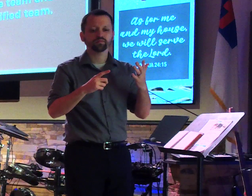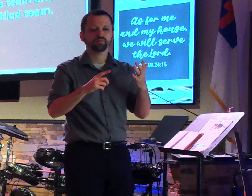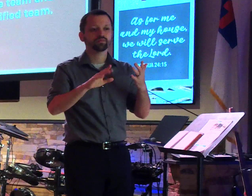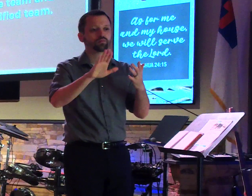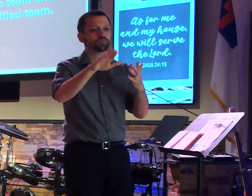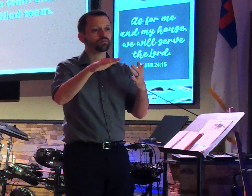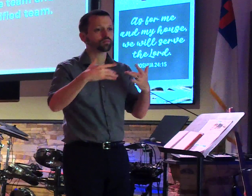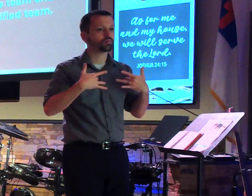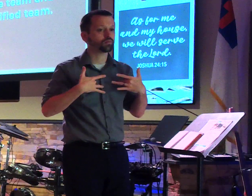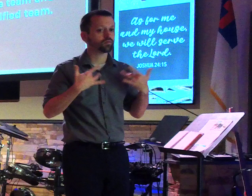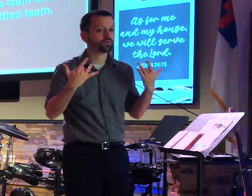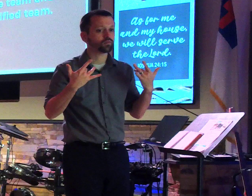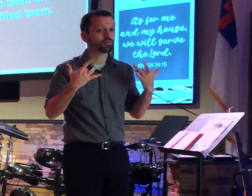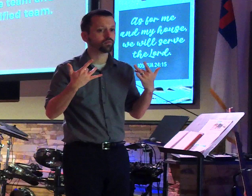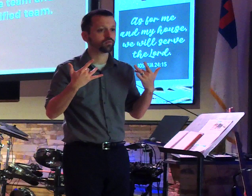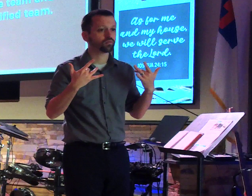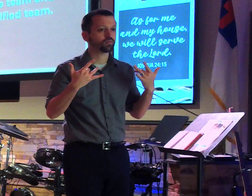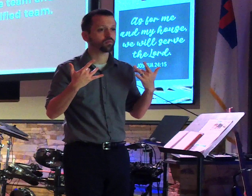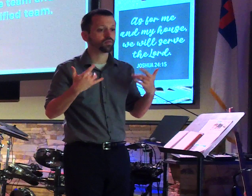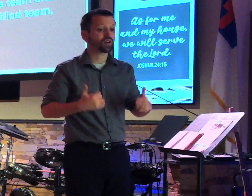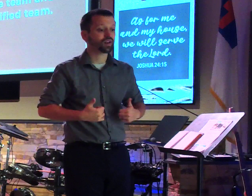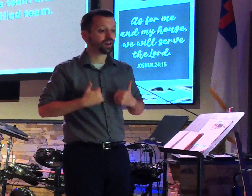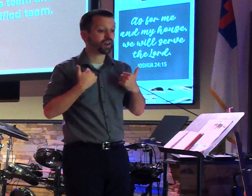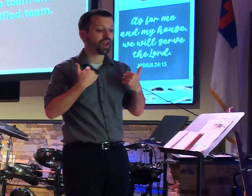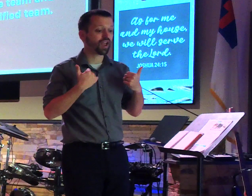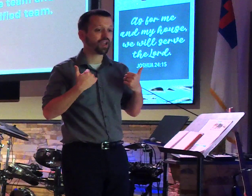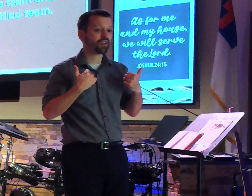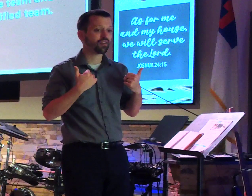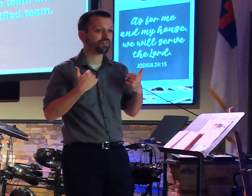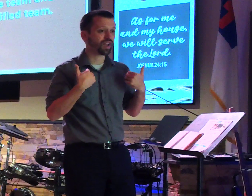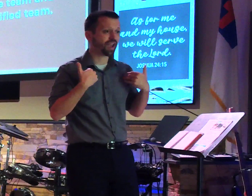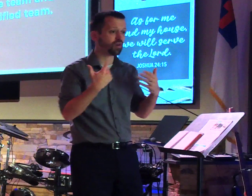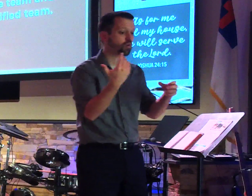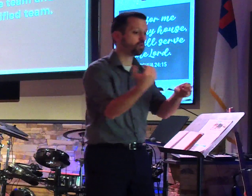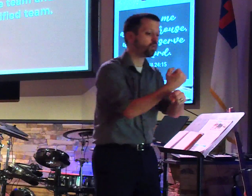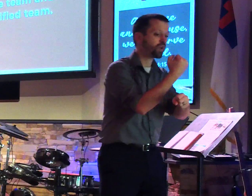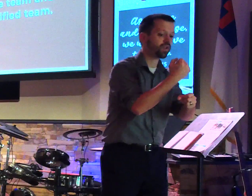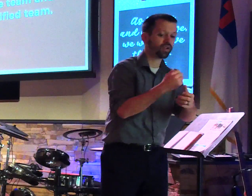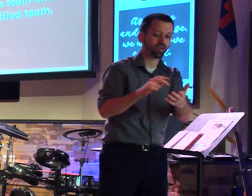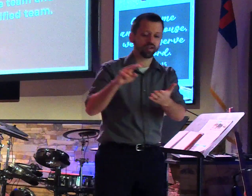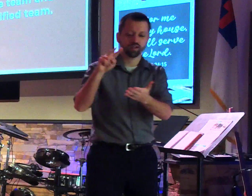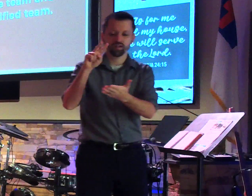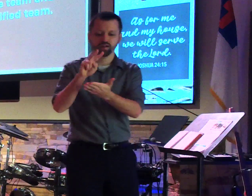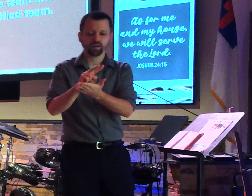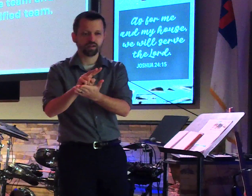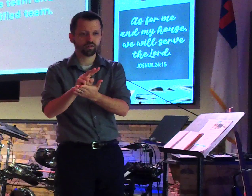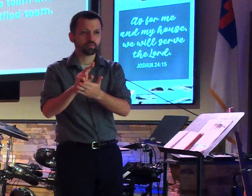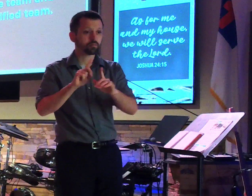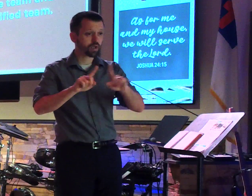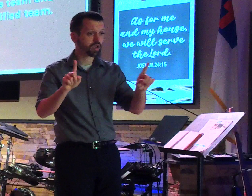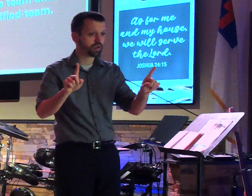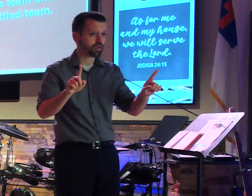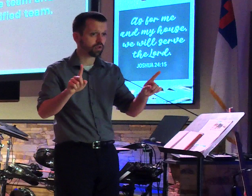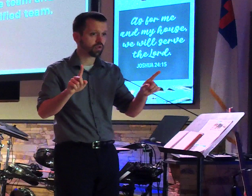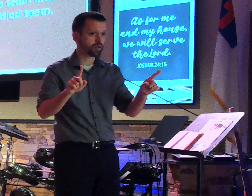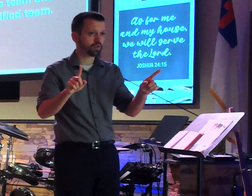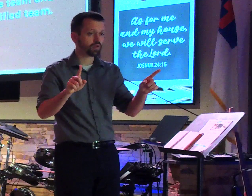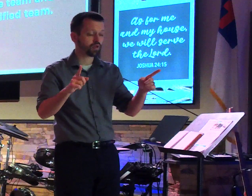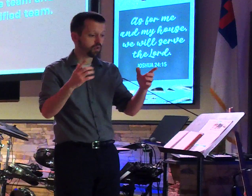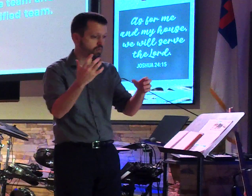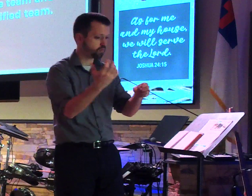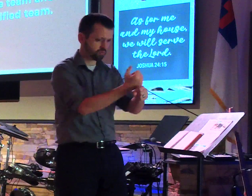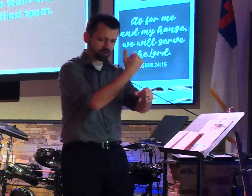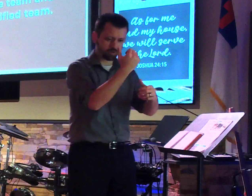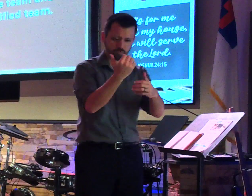But here's the deal. Life's going to have its wins and its losses, but you want those wins and losses to be together.